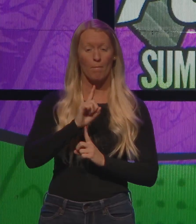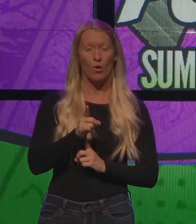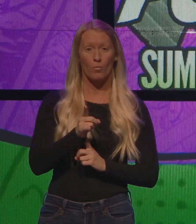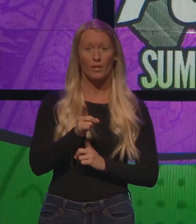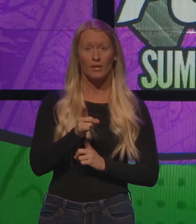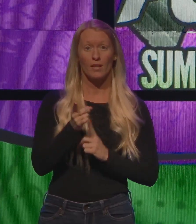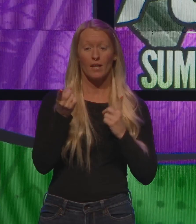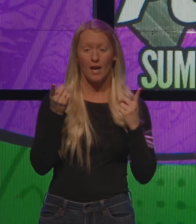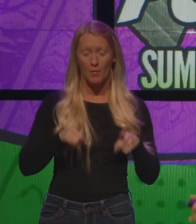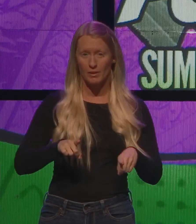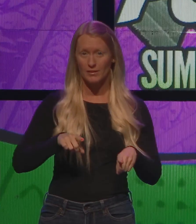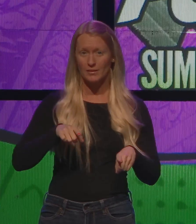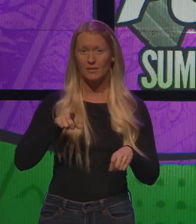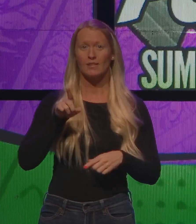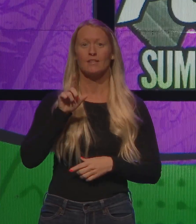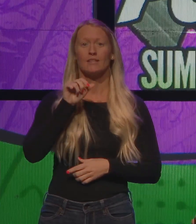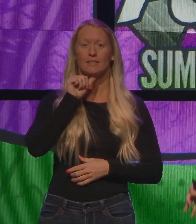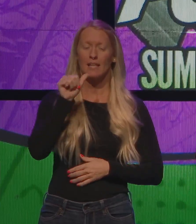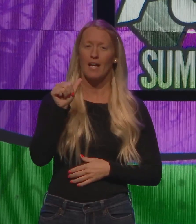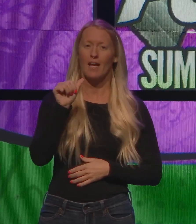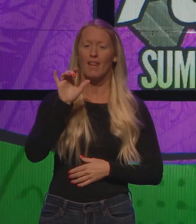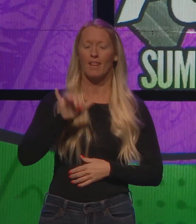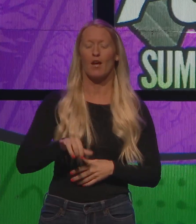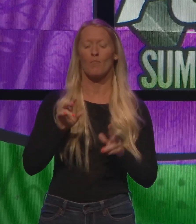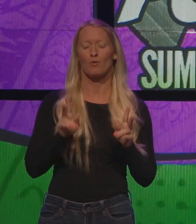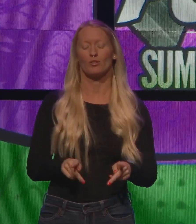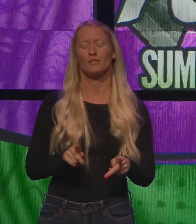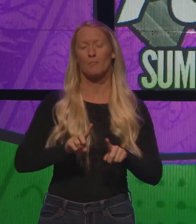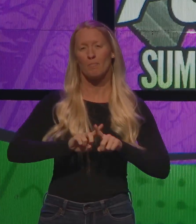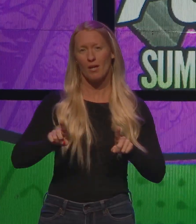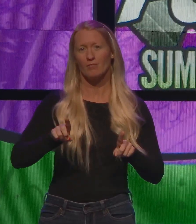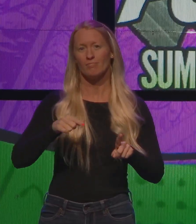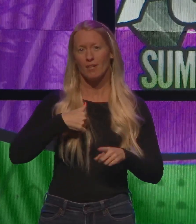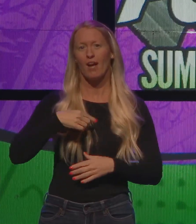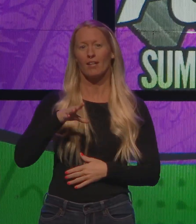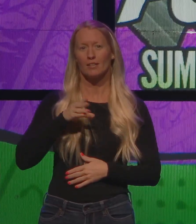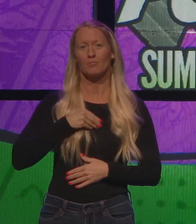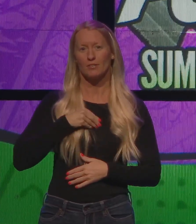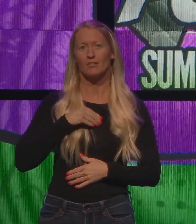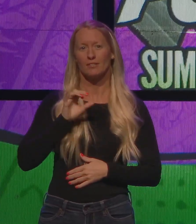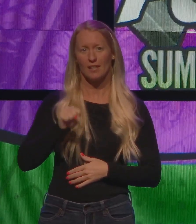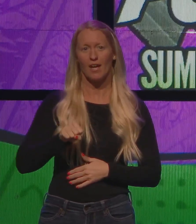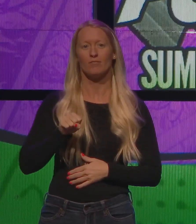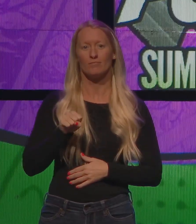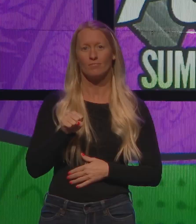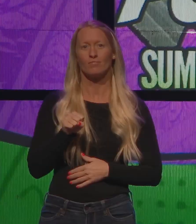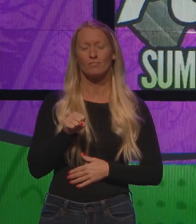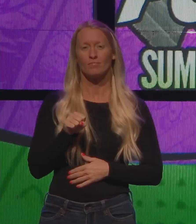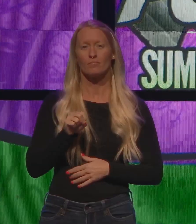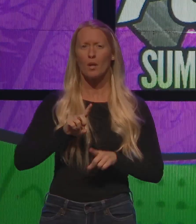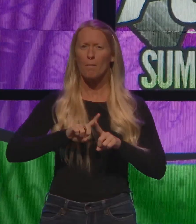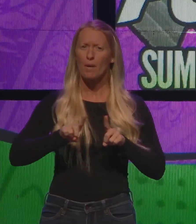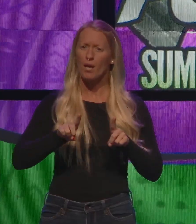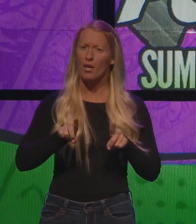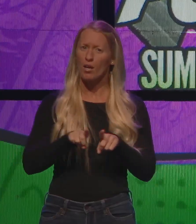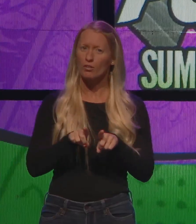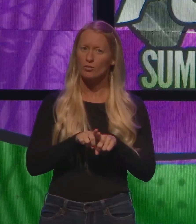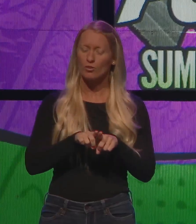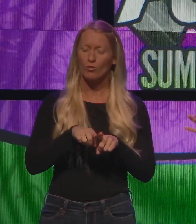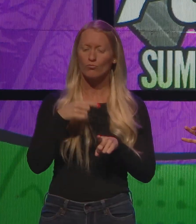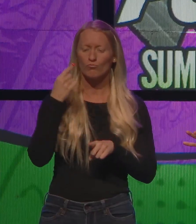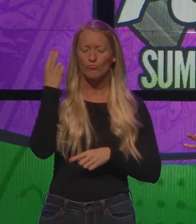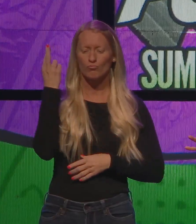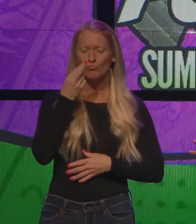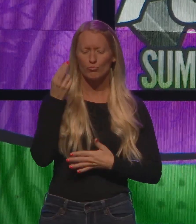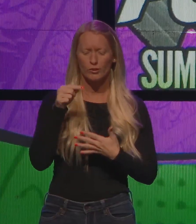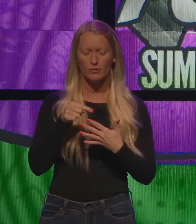person. And I was. And I've accepted it now. But, there were also some reasons why I was